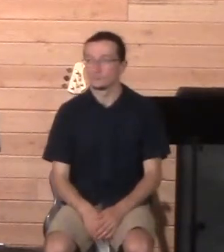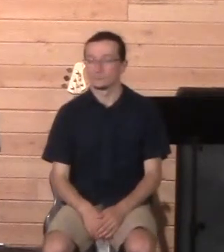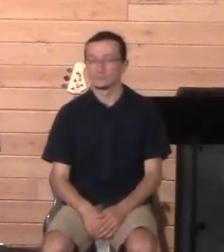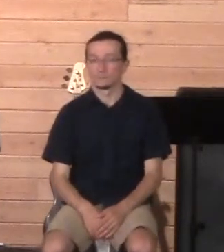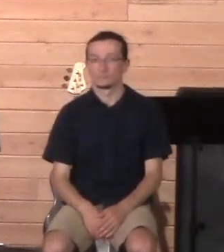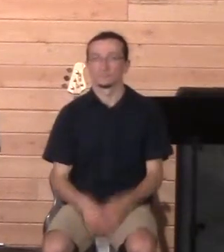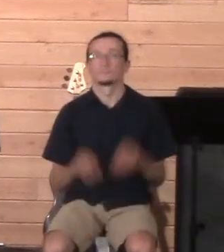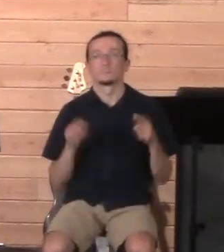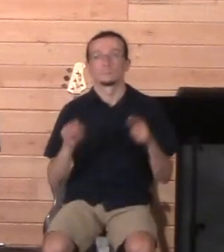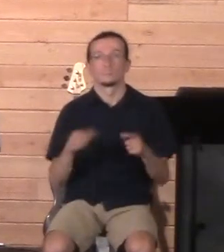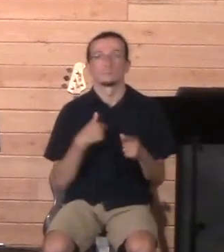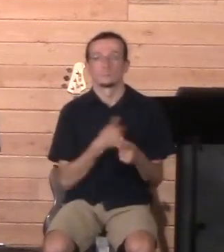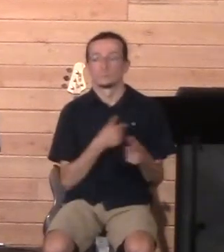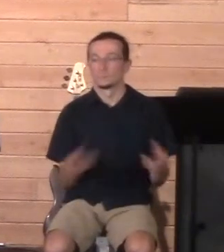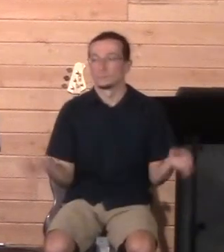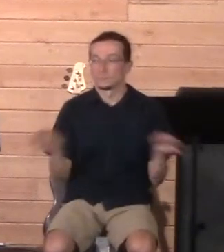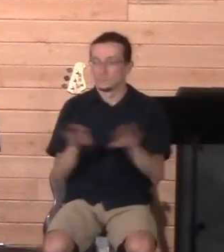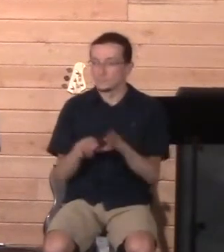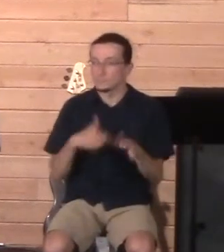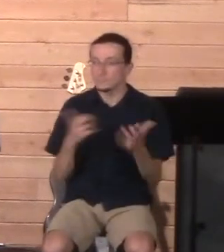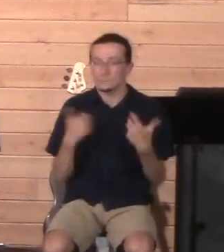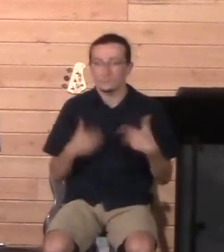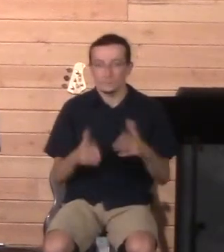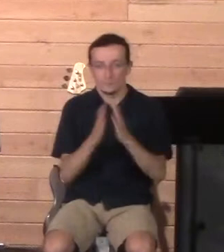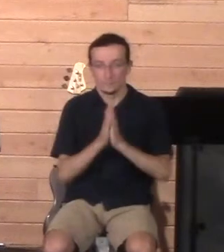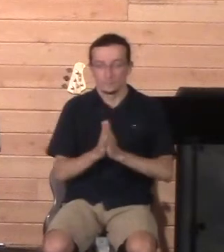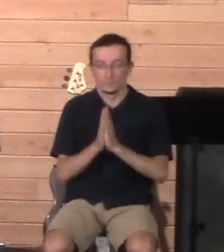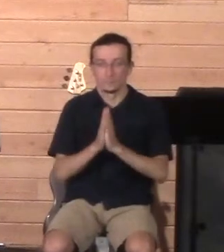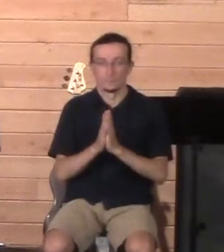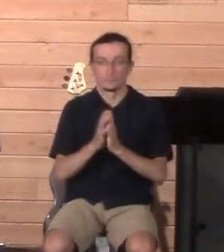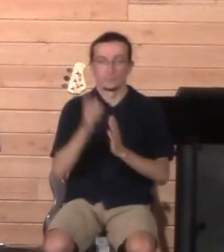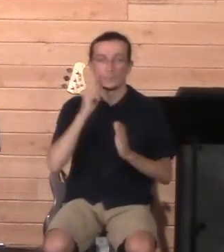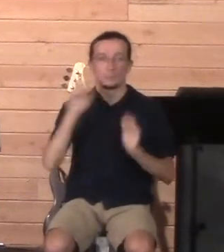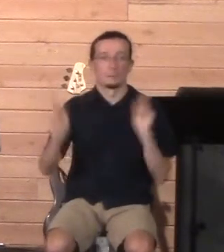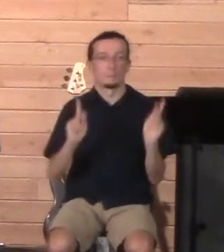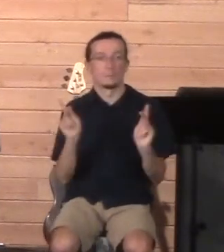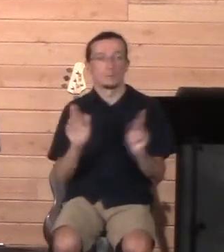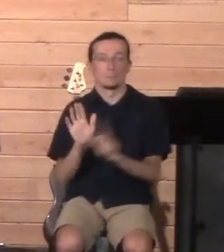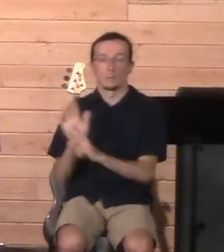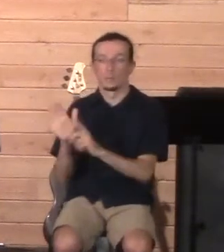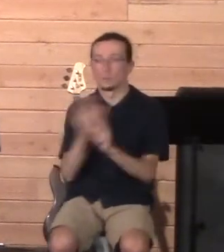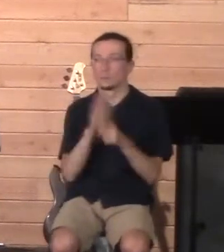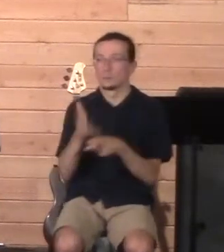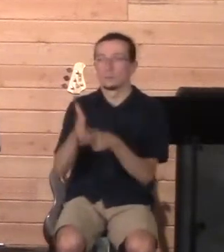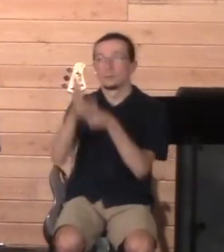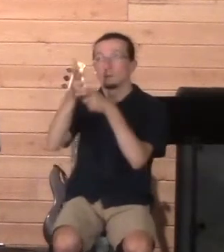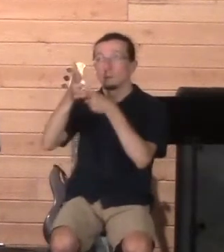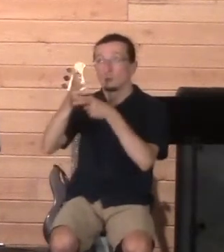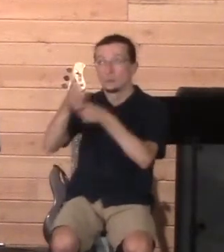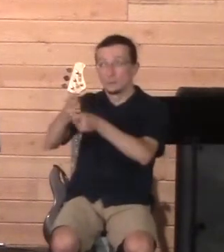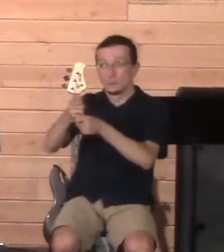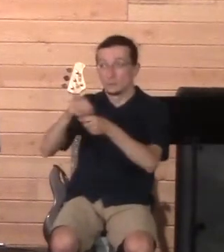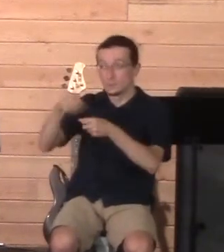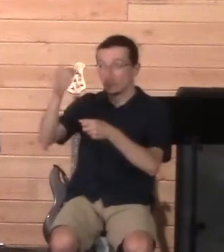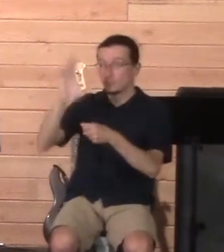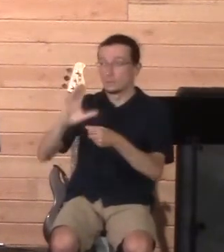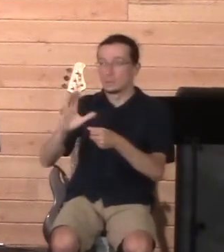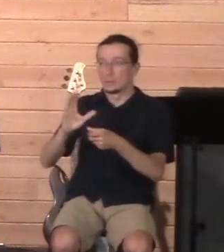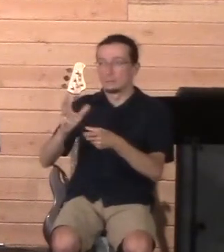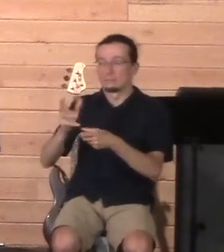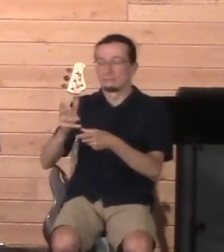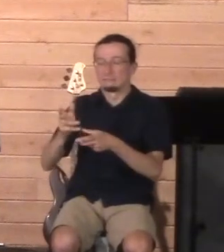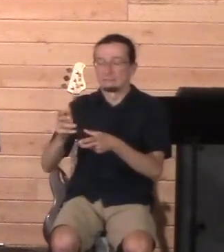As we close, I want to have prayer for those whose confidence in God has been